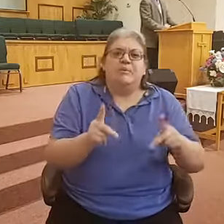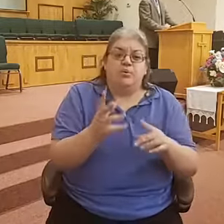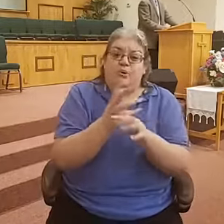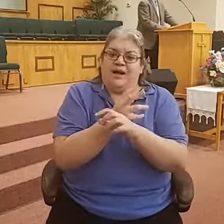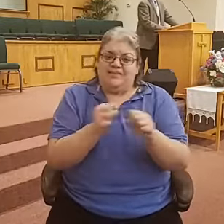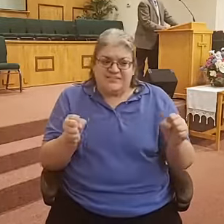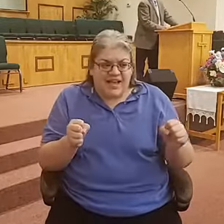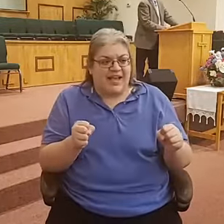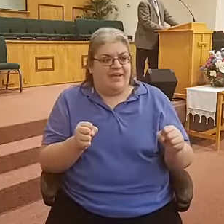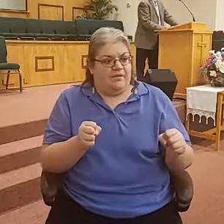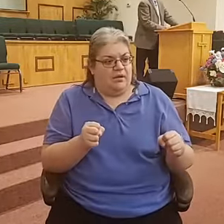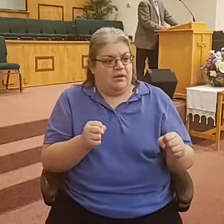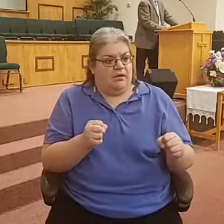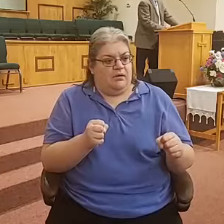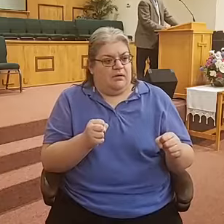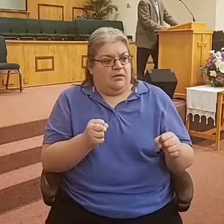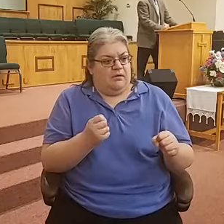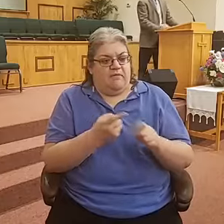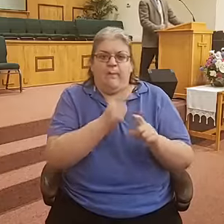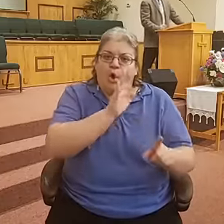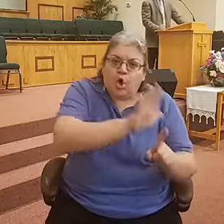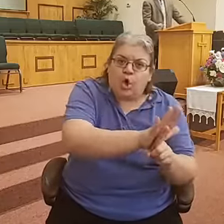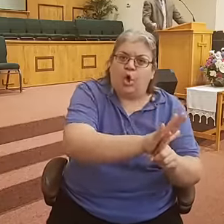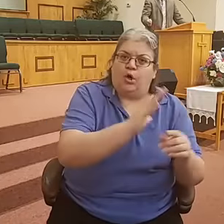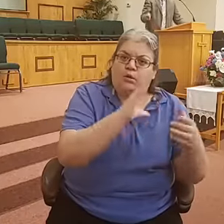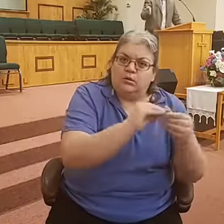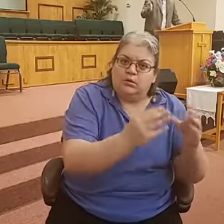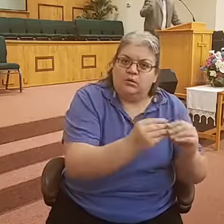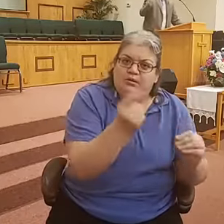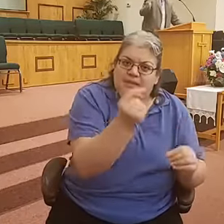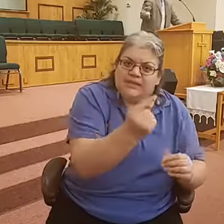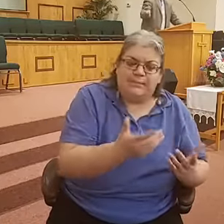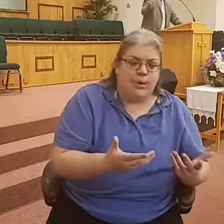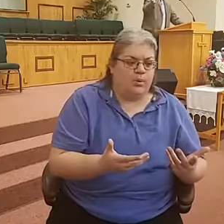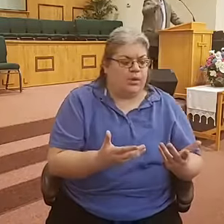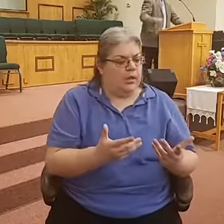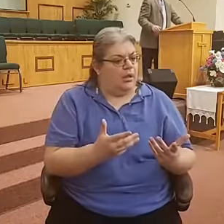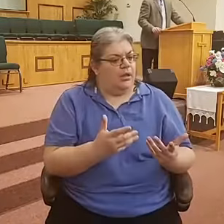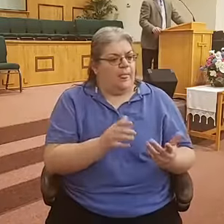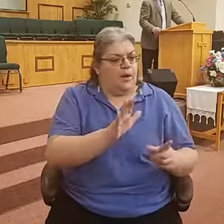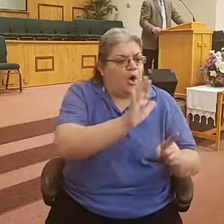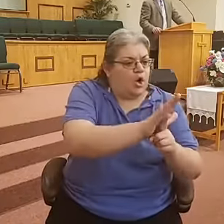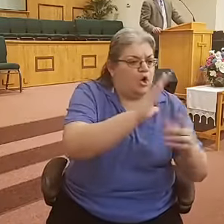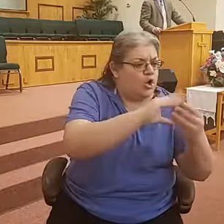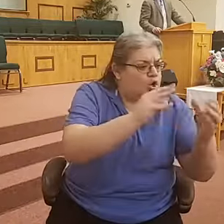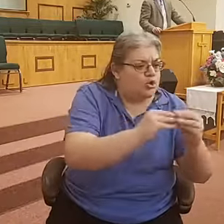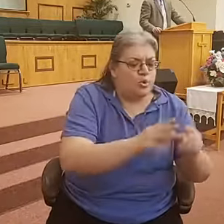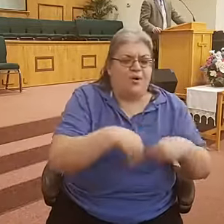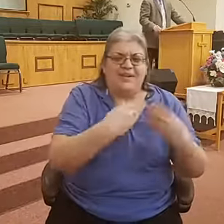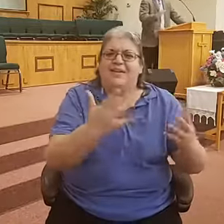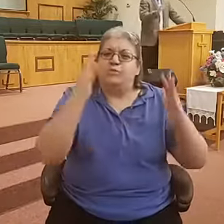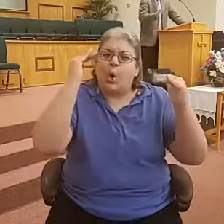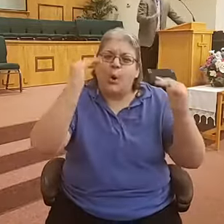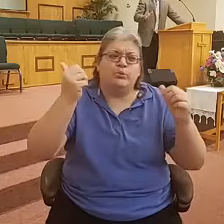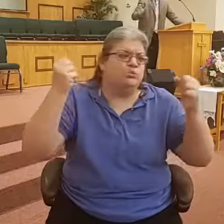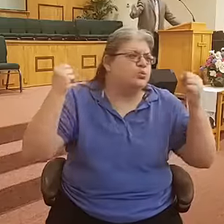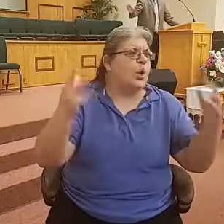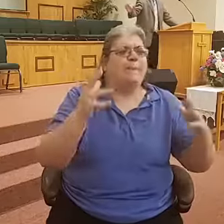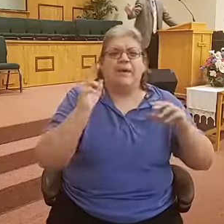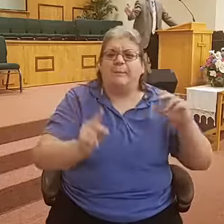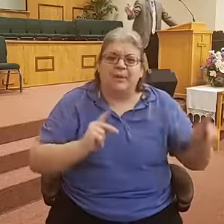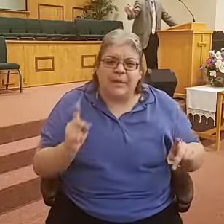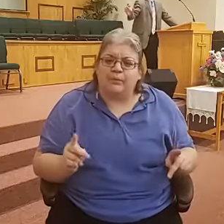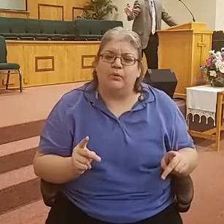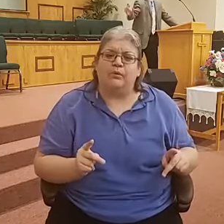her testimony, in light of all the people who have been given hope through her testimony, and in light of her